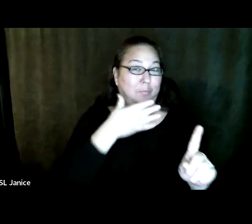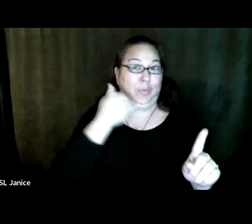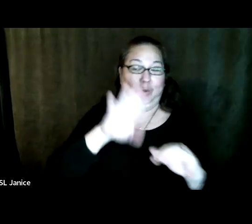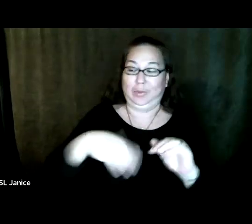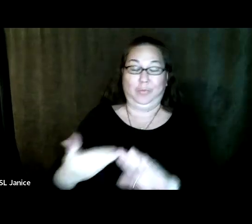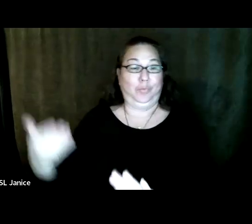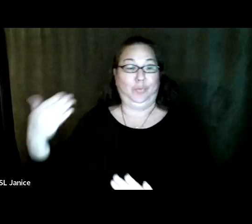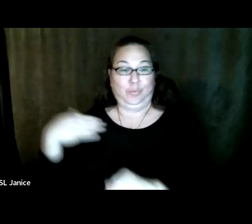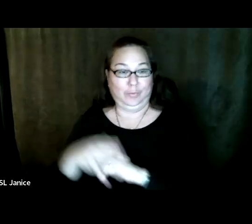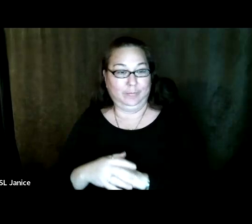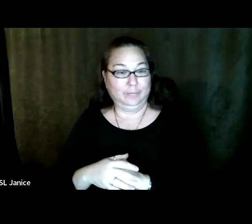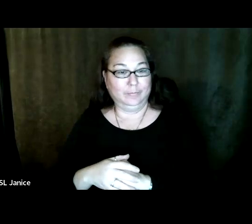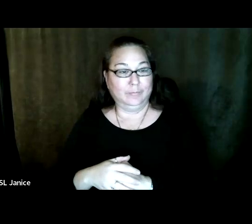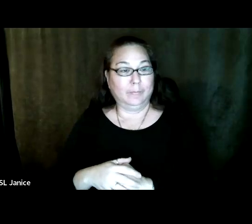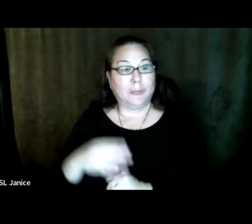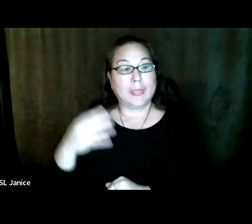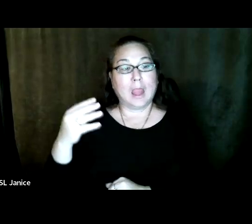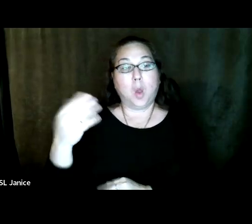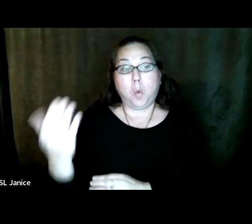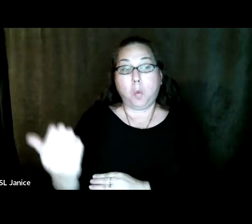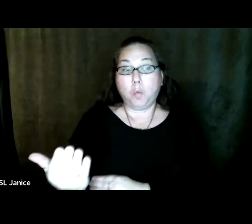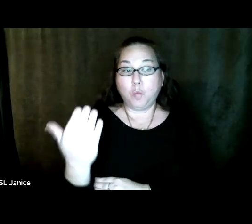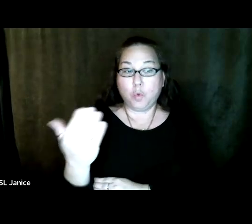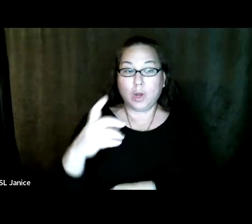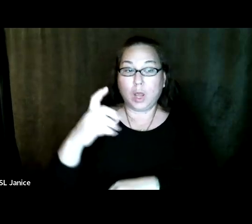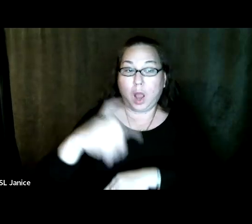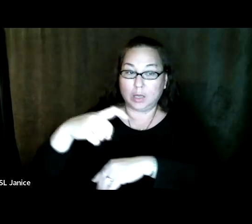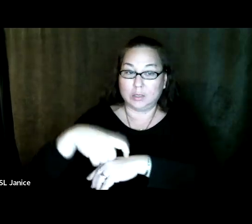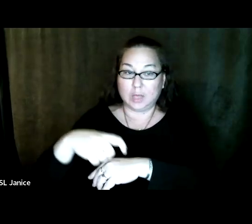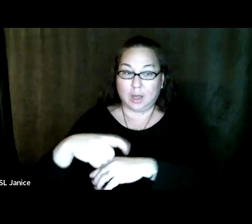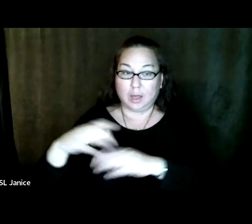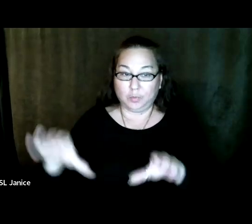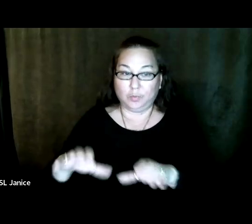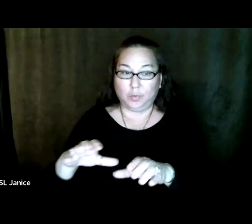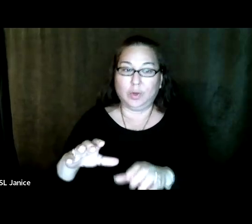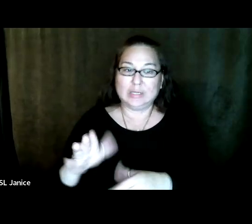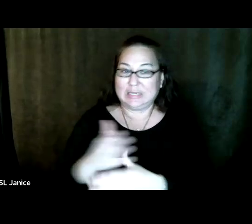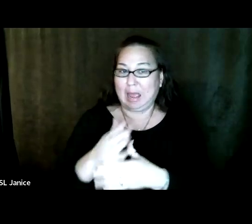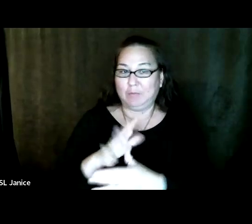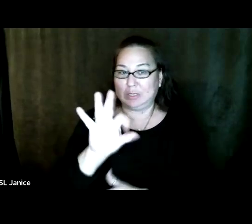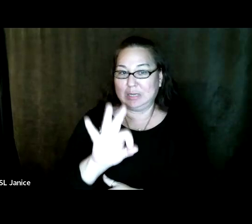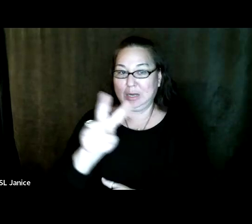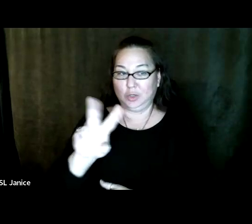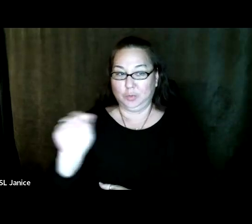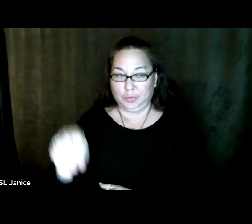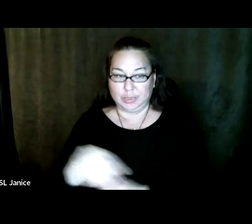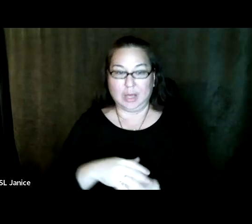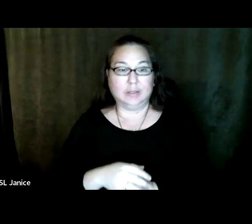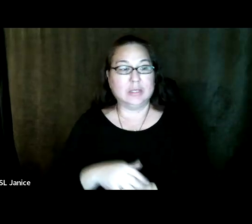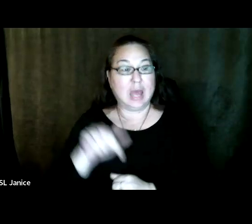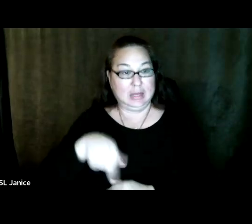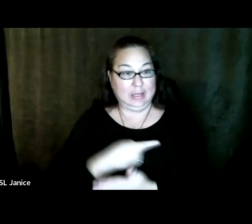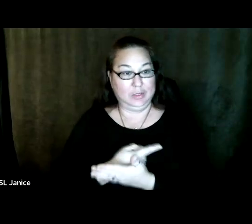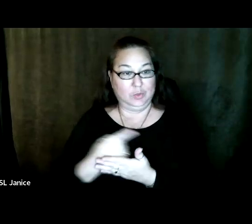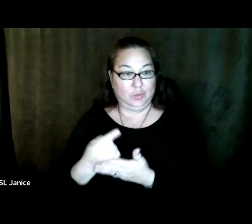92% this week, which is 6% higher than the same week last year. And the afternoon on-time